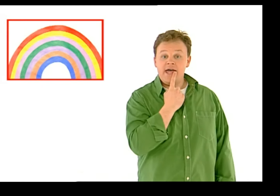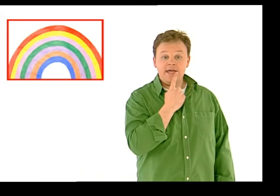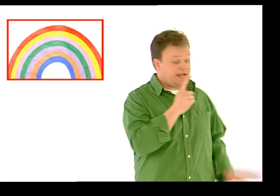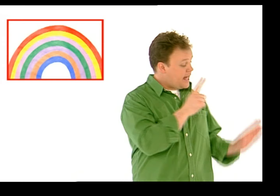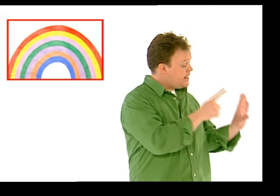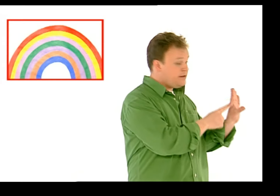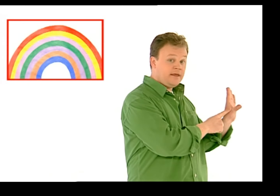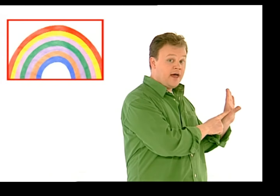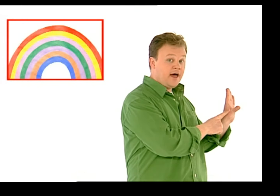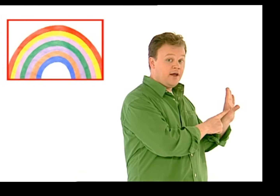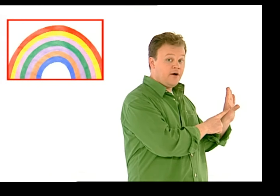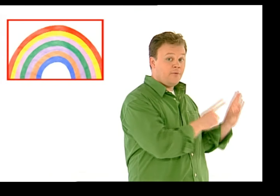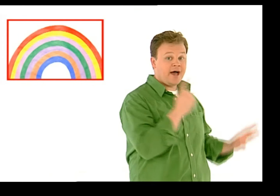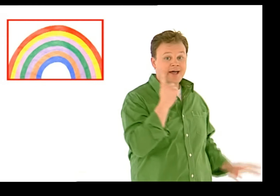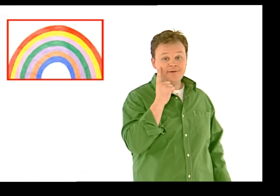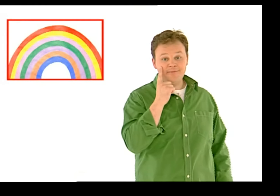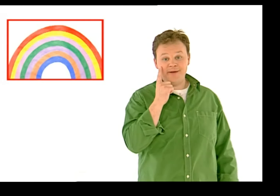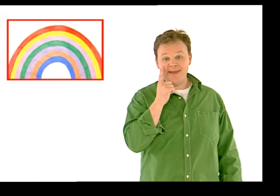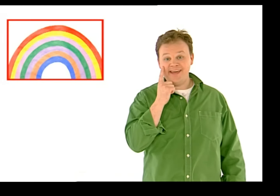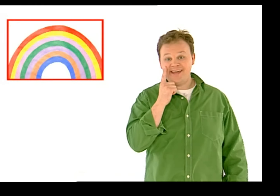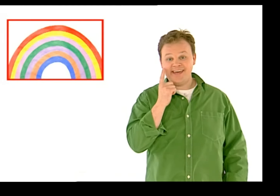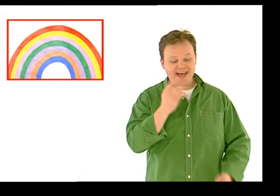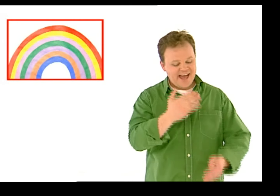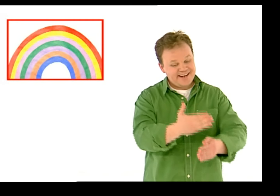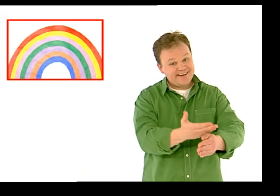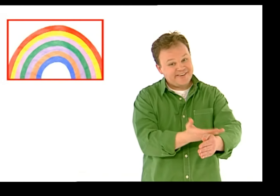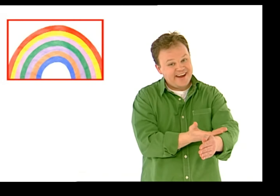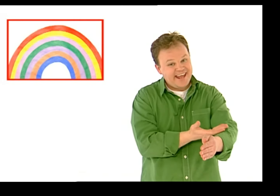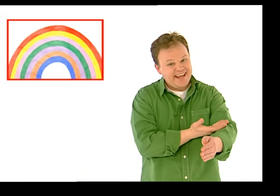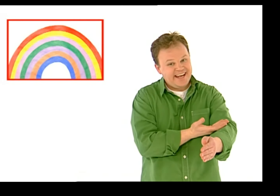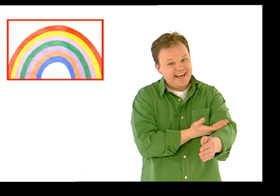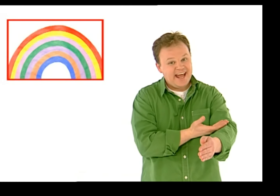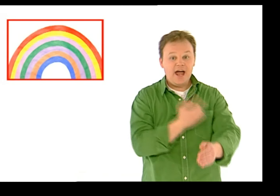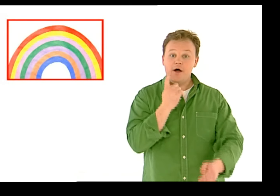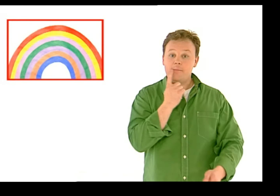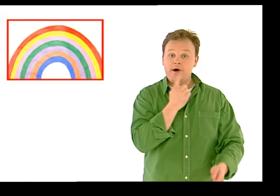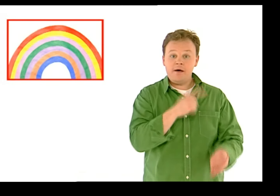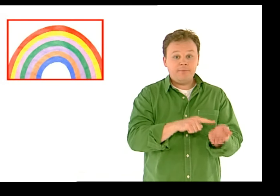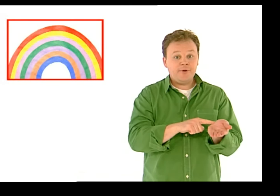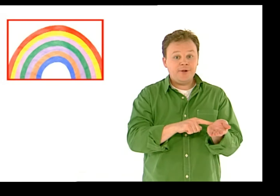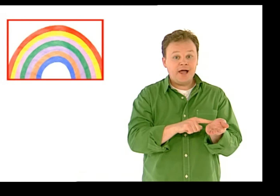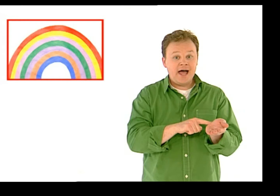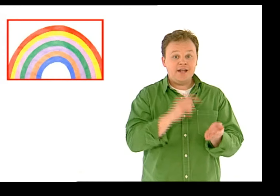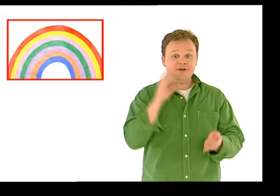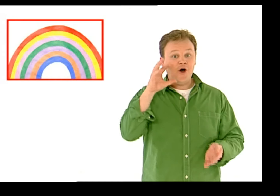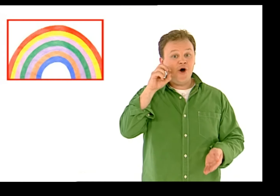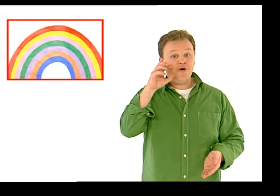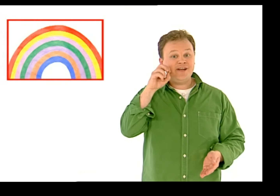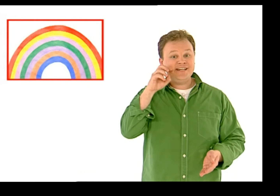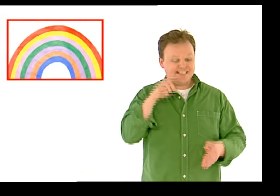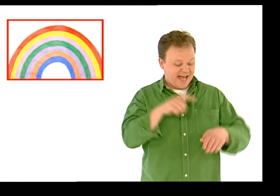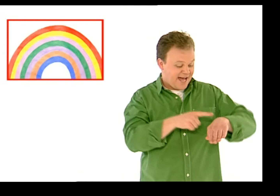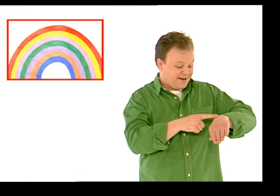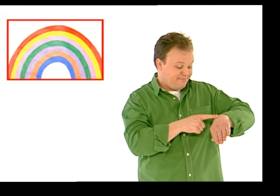Red and yellow and pink and green, purple and orange and